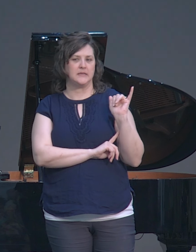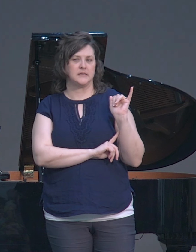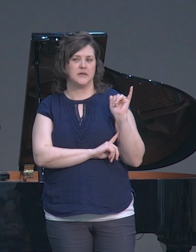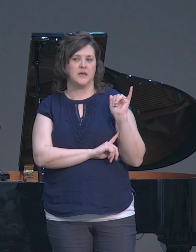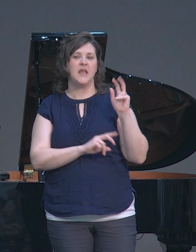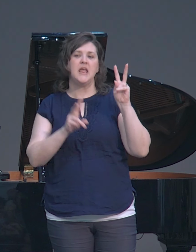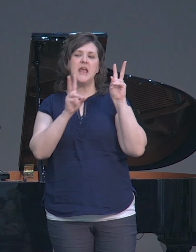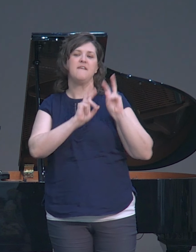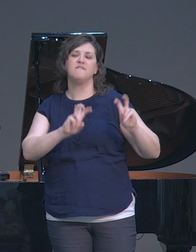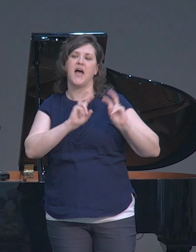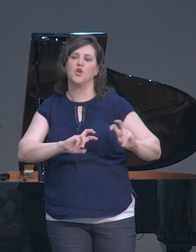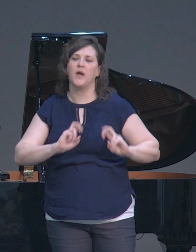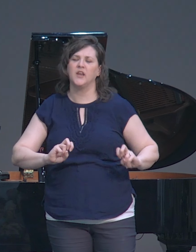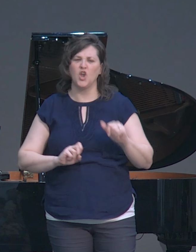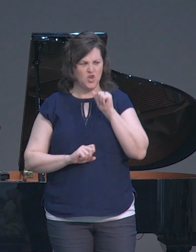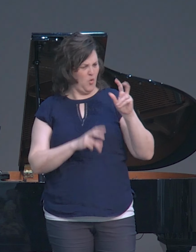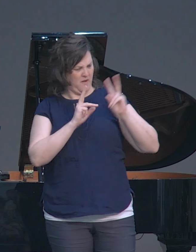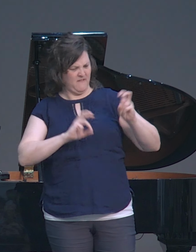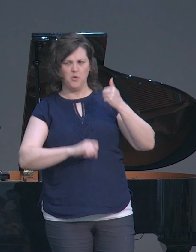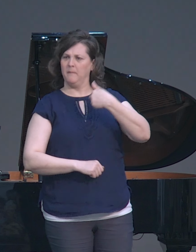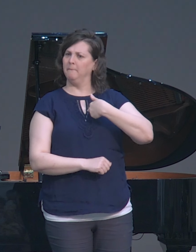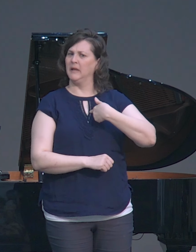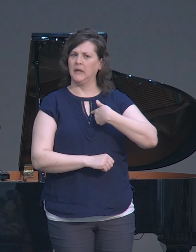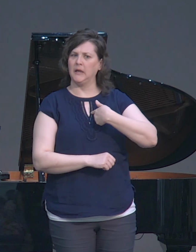evaluating. Don't evaluate me.